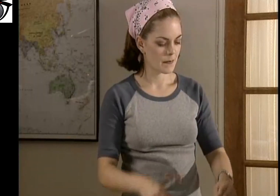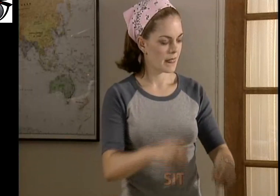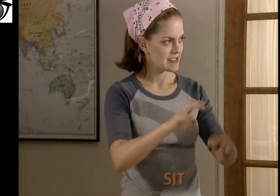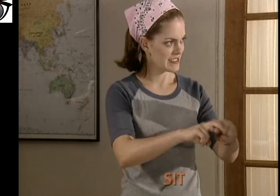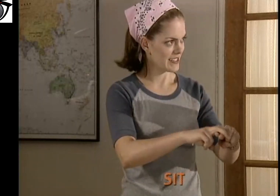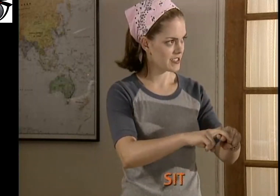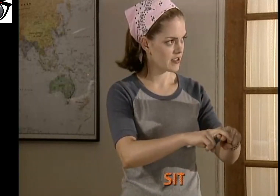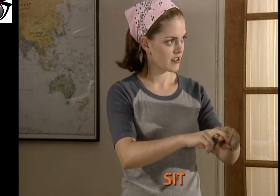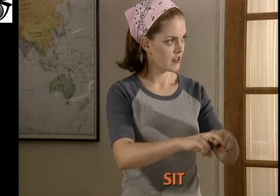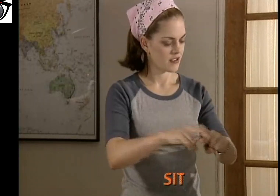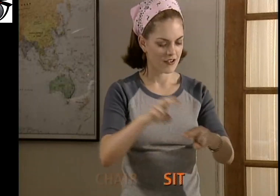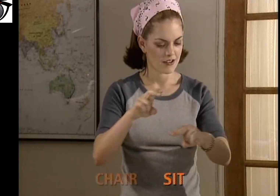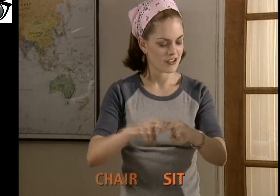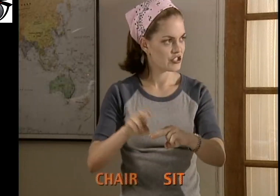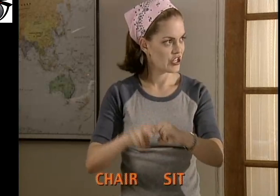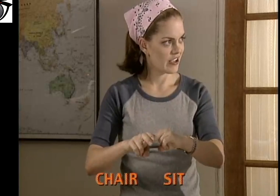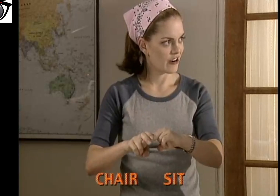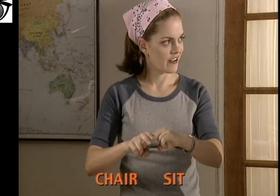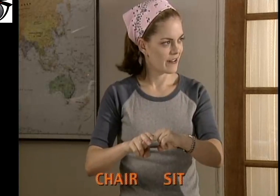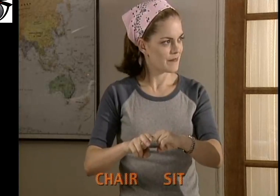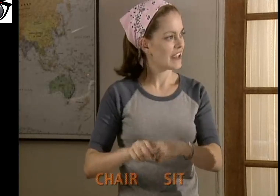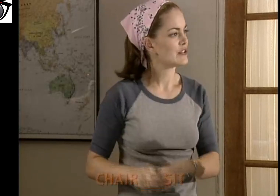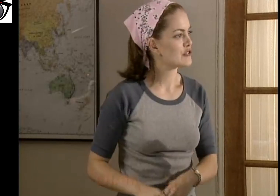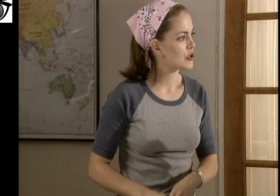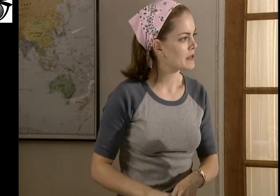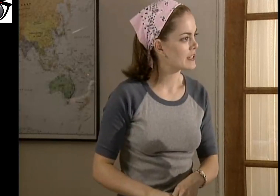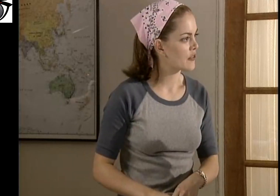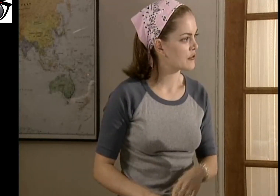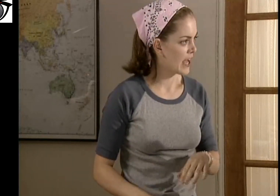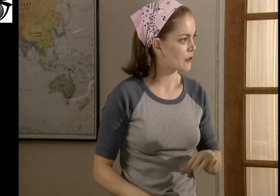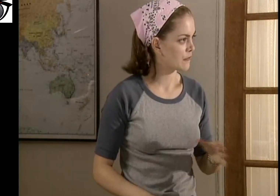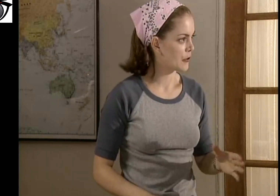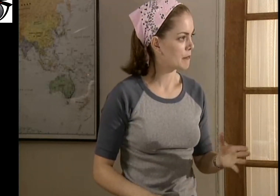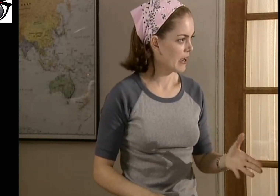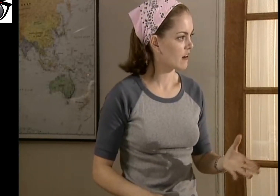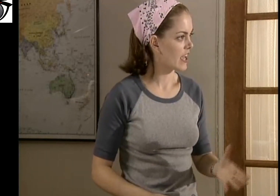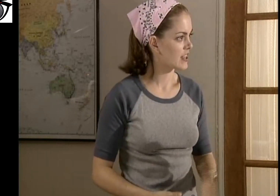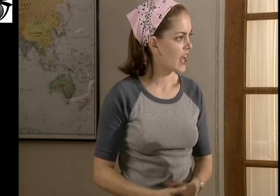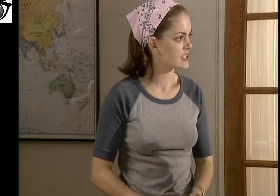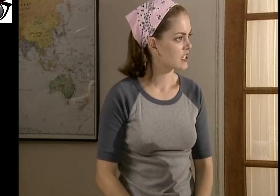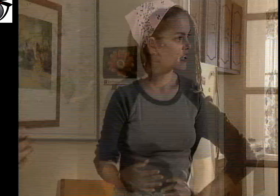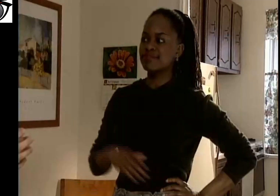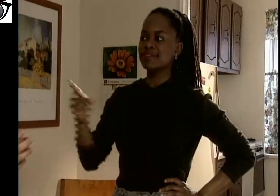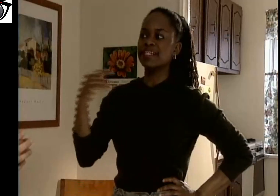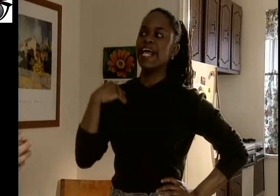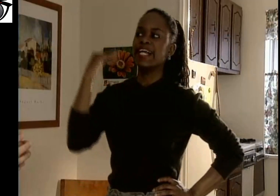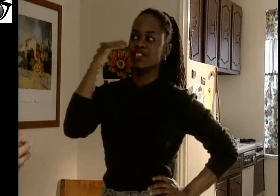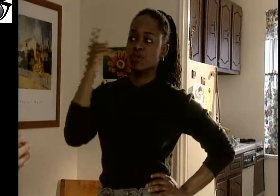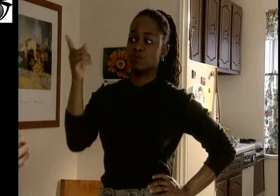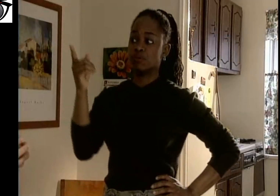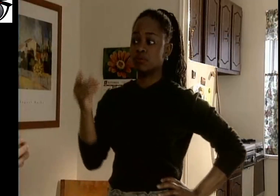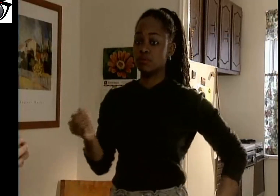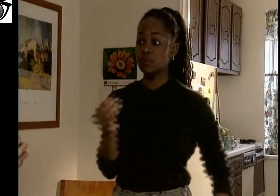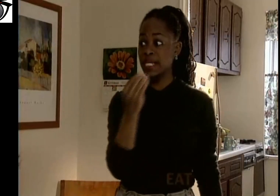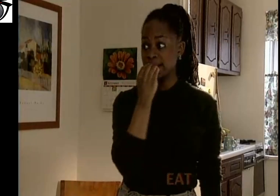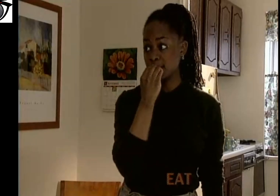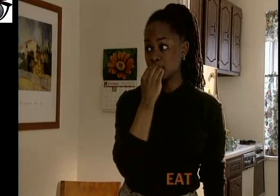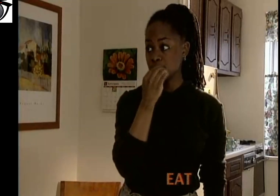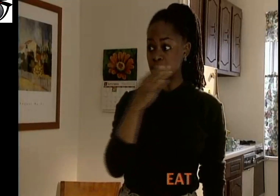interesting. Sit, chair. Can you show me another noun-verb pair like that? Oh, I